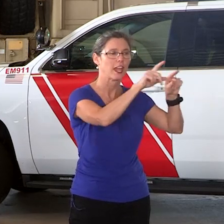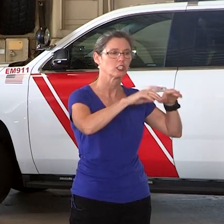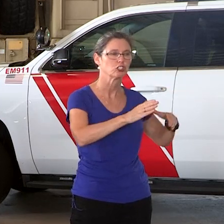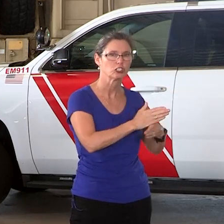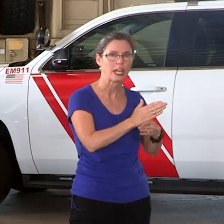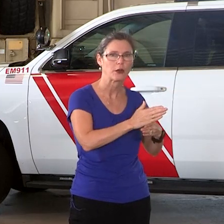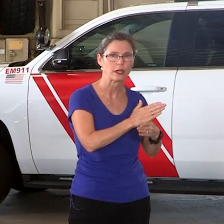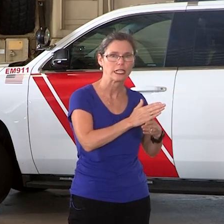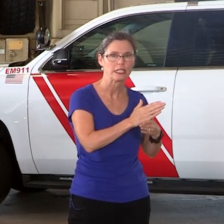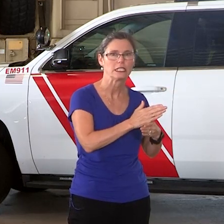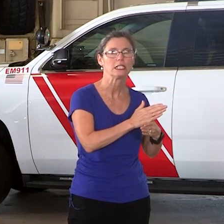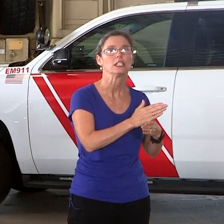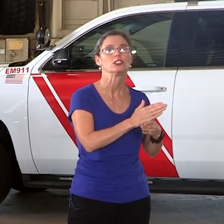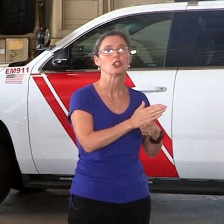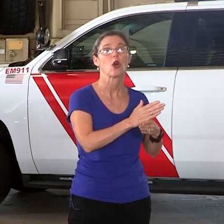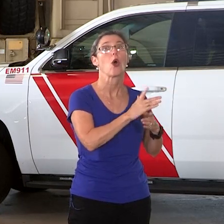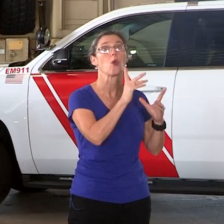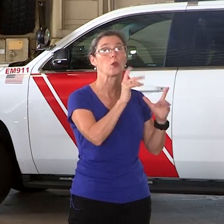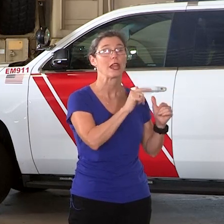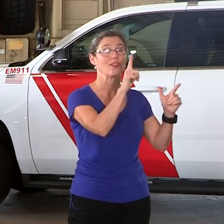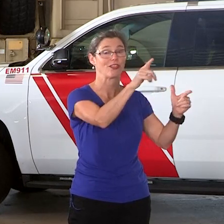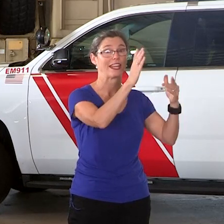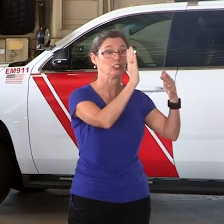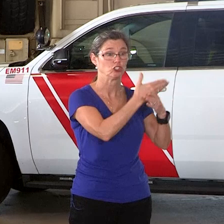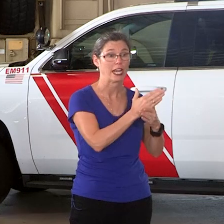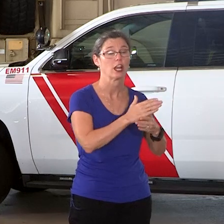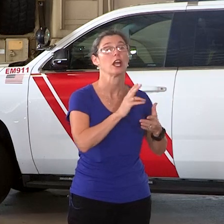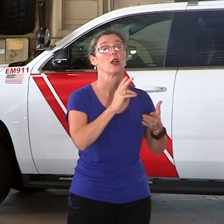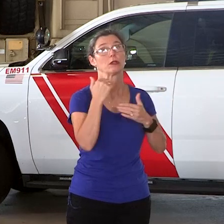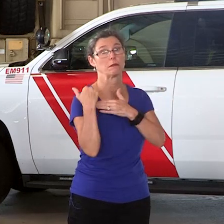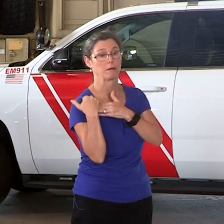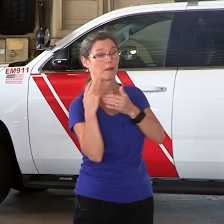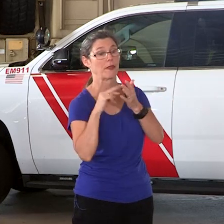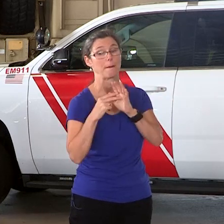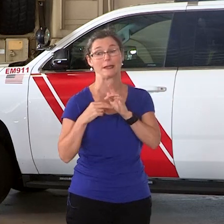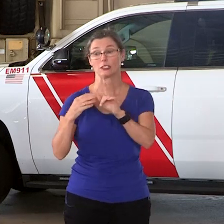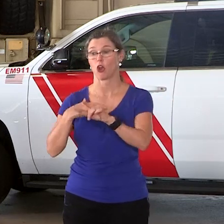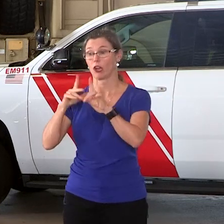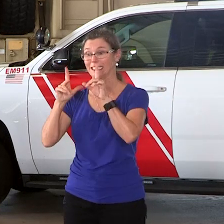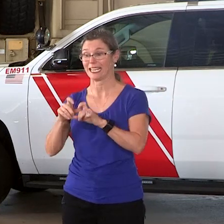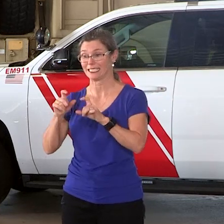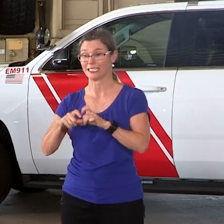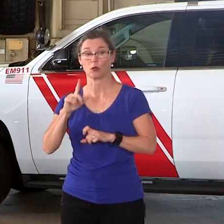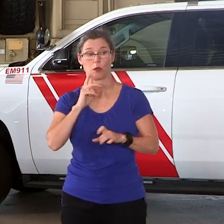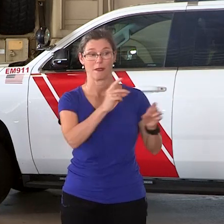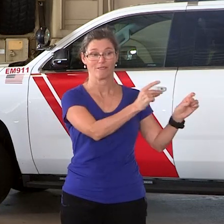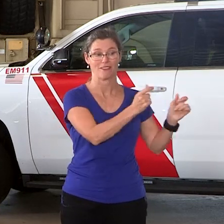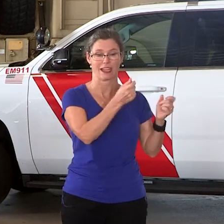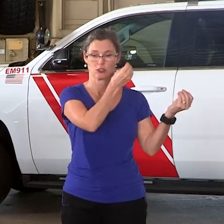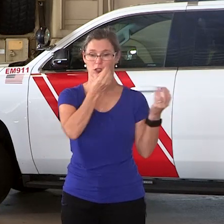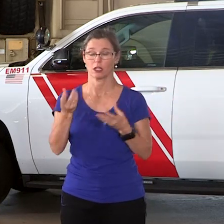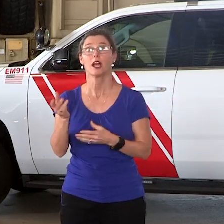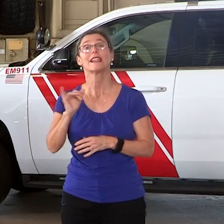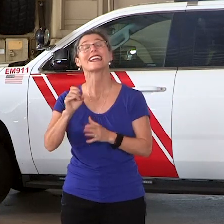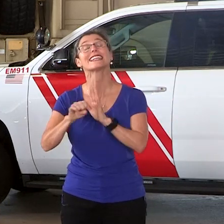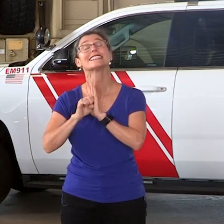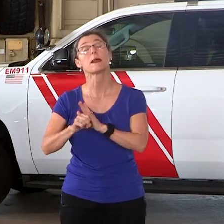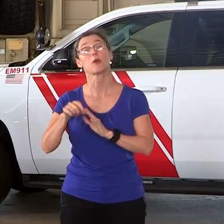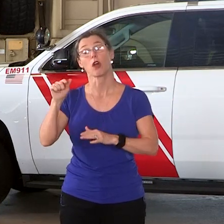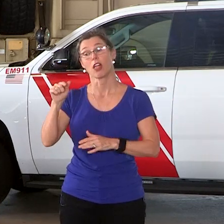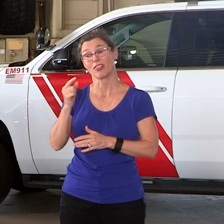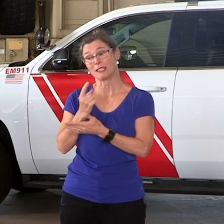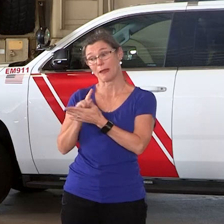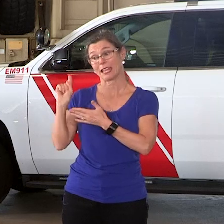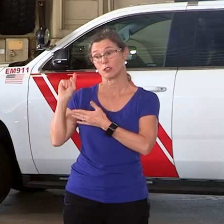cause the turnaround time to decrease again. So for instance, this week, we were sending specimens that went to California, and it was taking over a